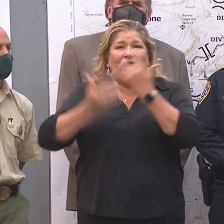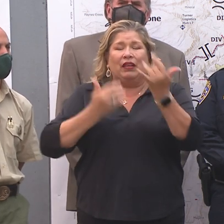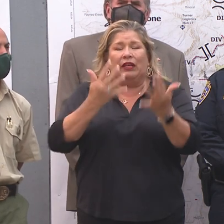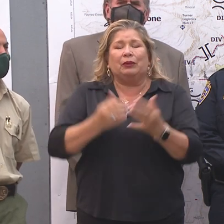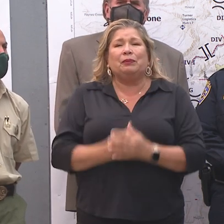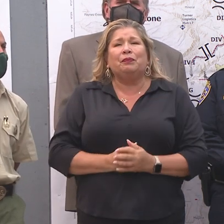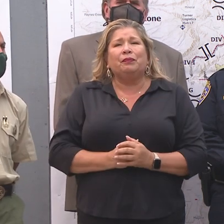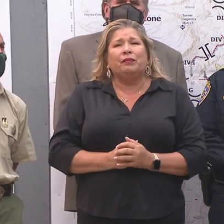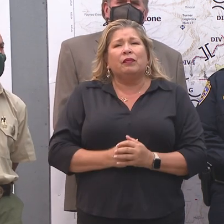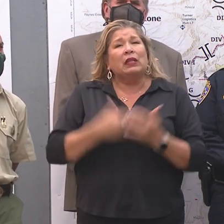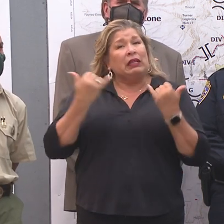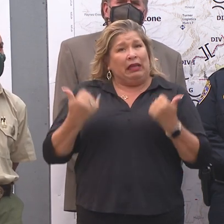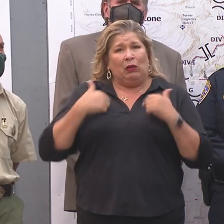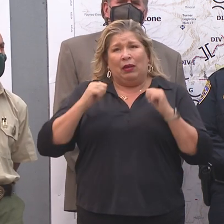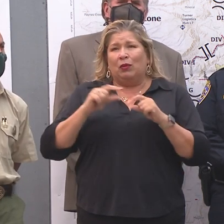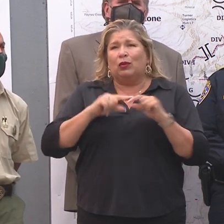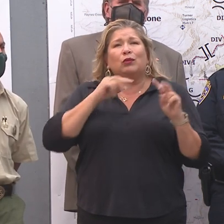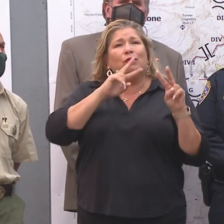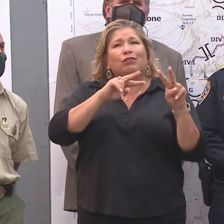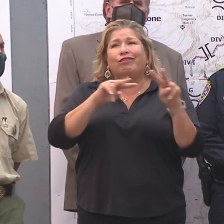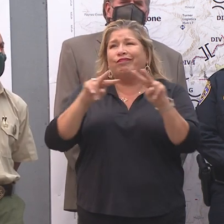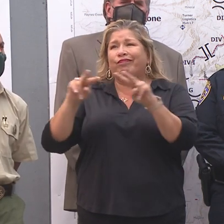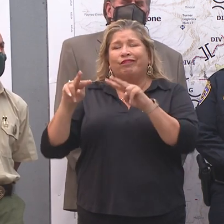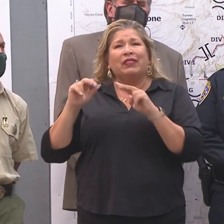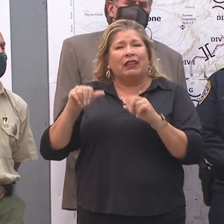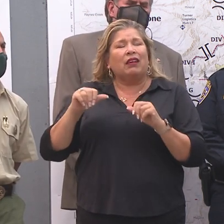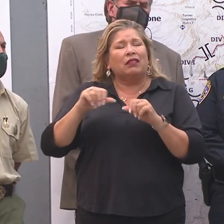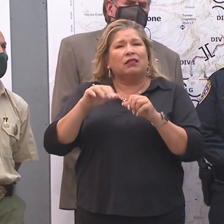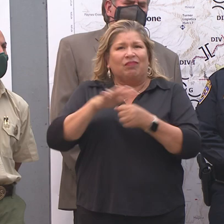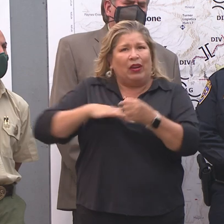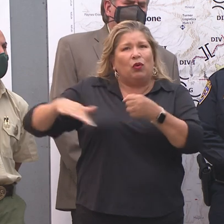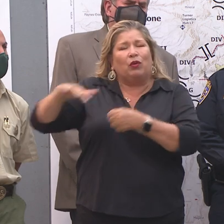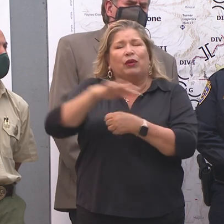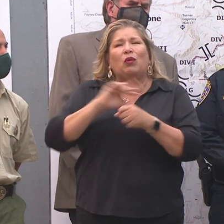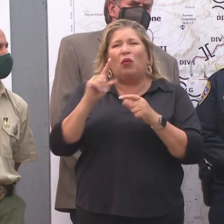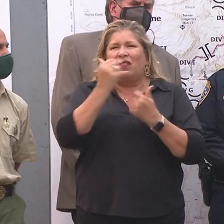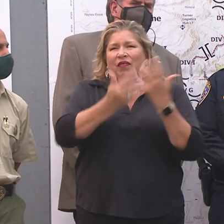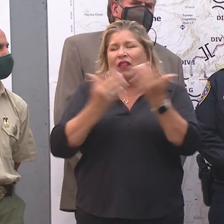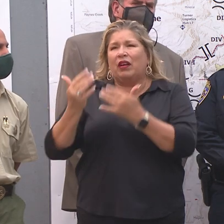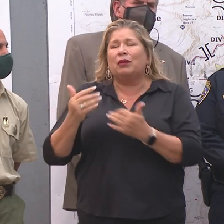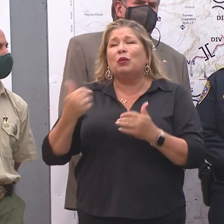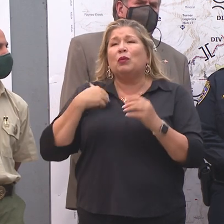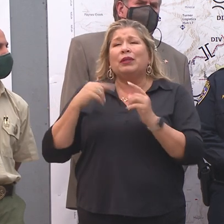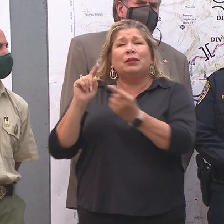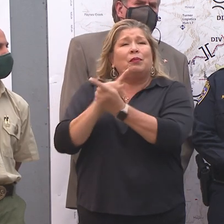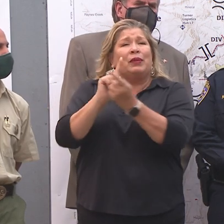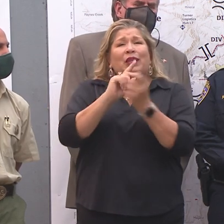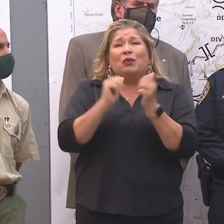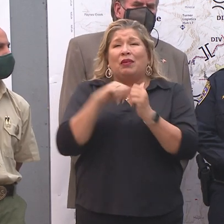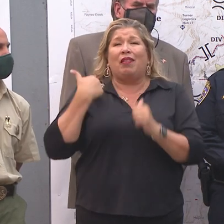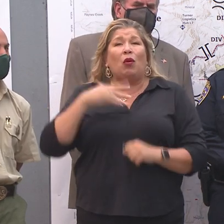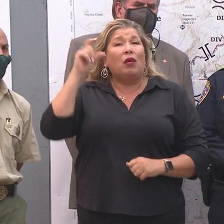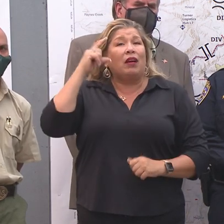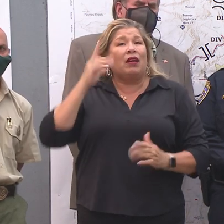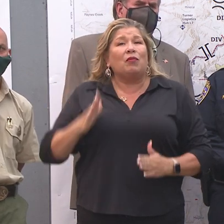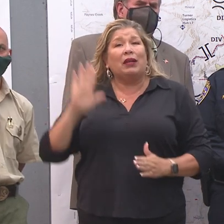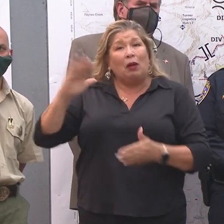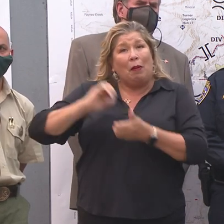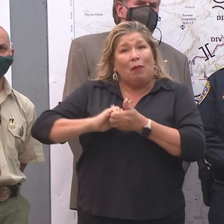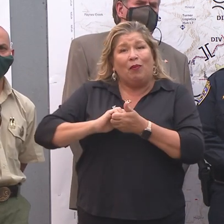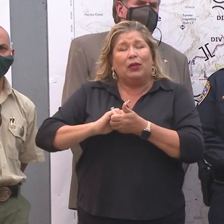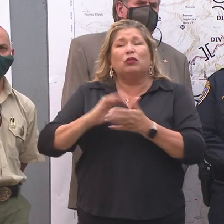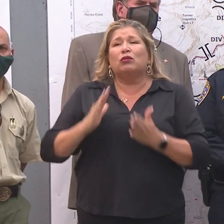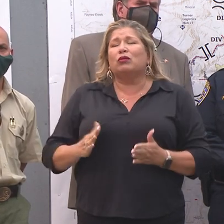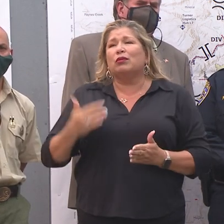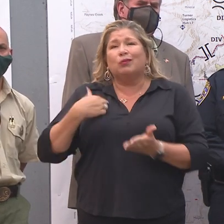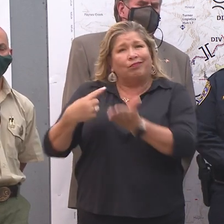to take a tour of the area, meet with our local government partners, and talk about how we're